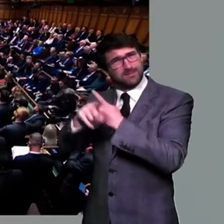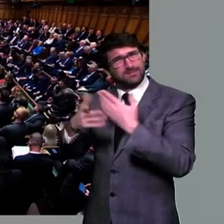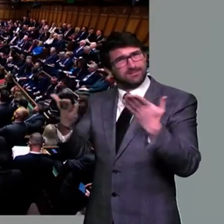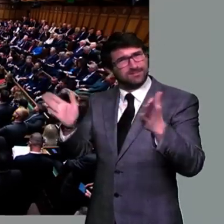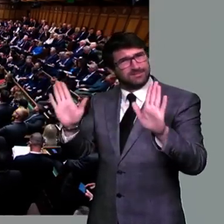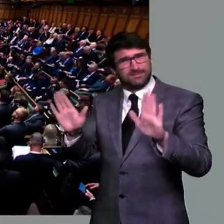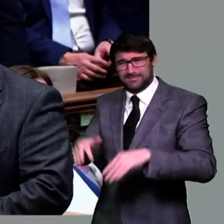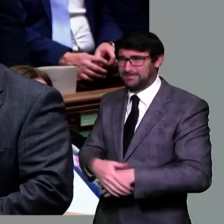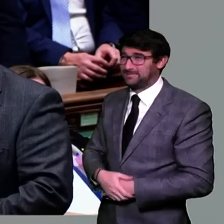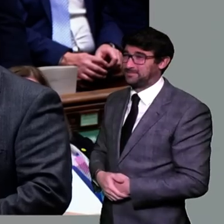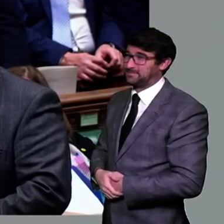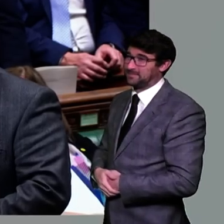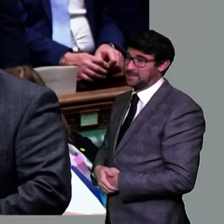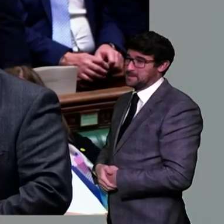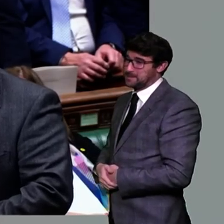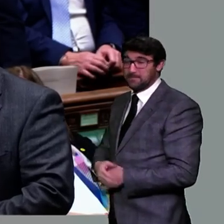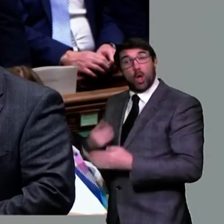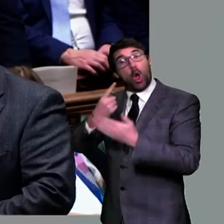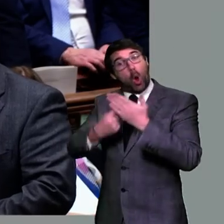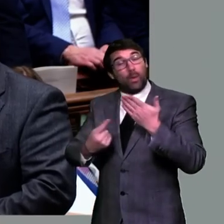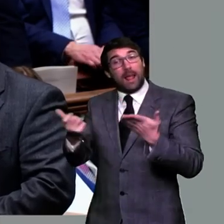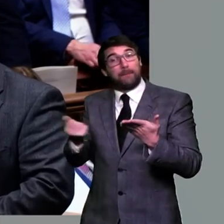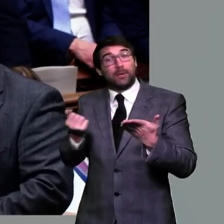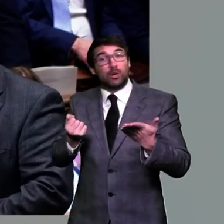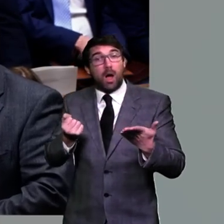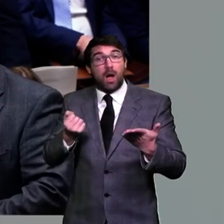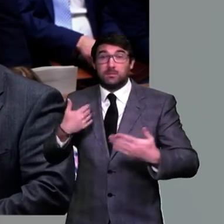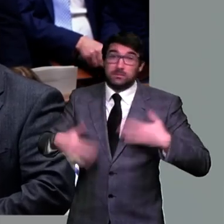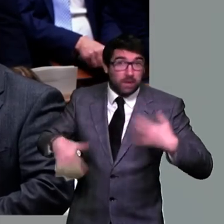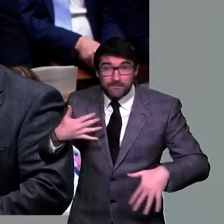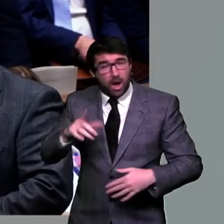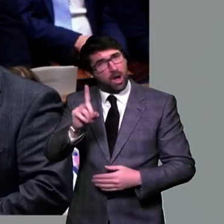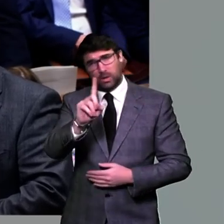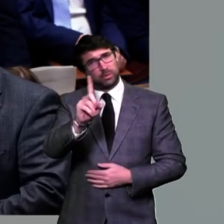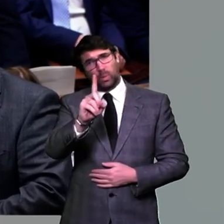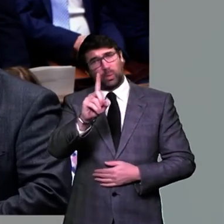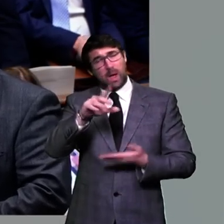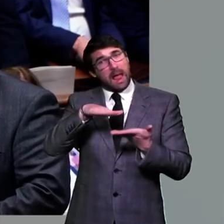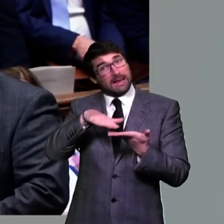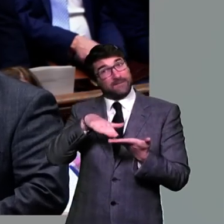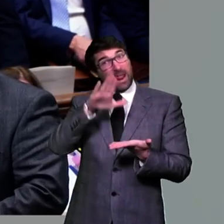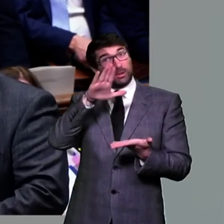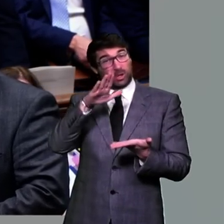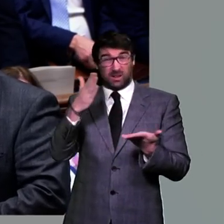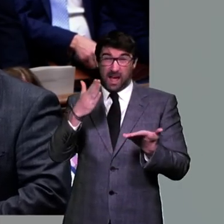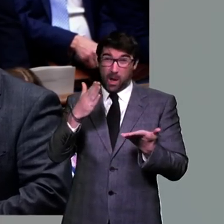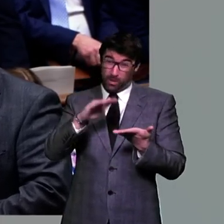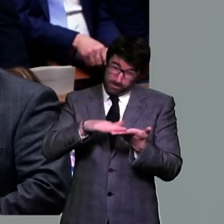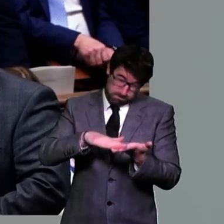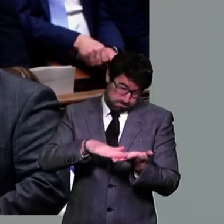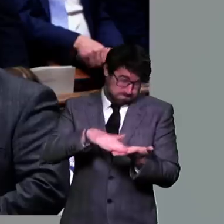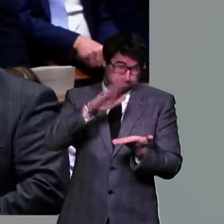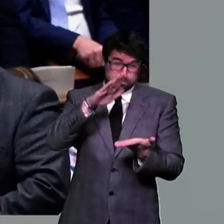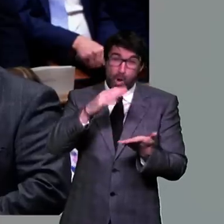Mr. Speaker, it's not just pensioners feeling the pain. In the last week alone, inflation has risen to a 40-year high.